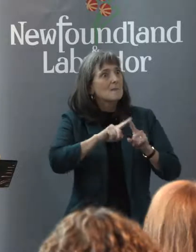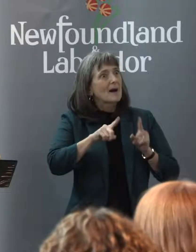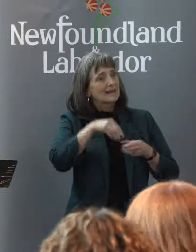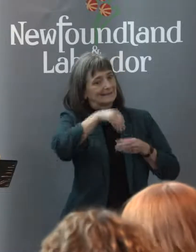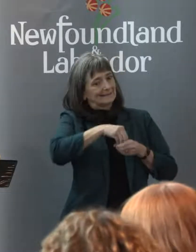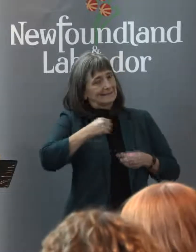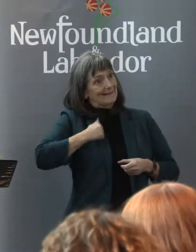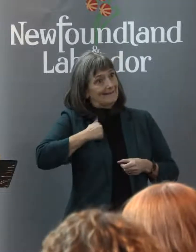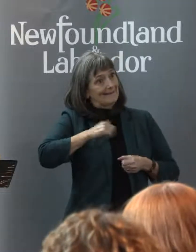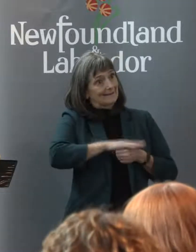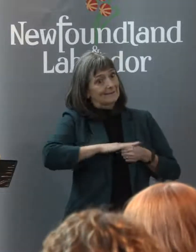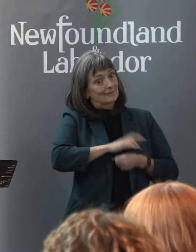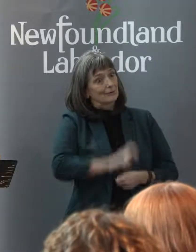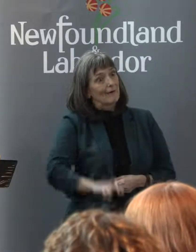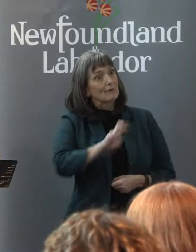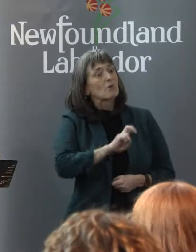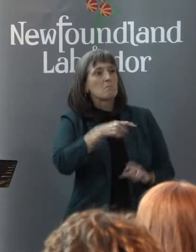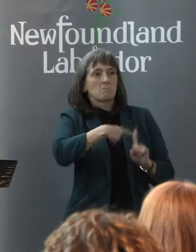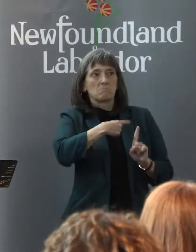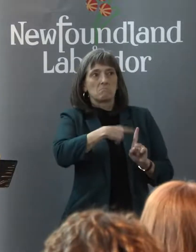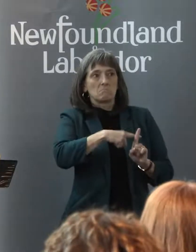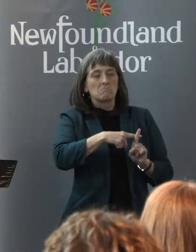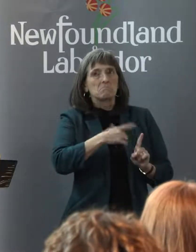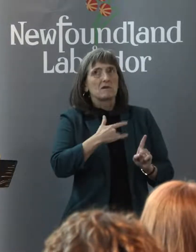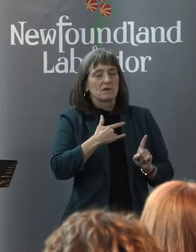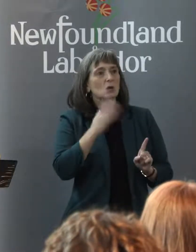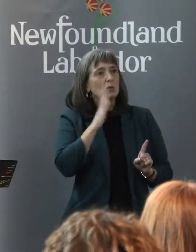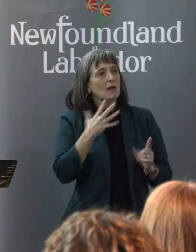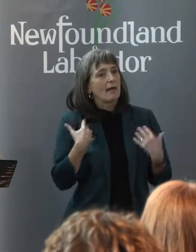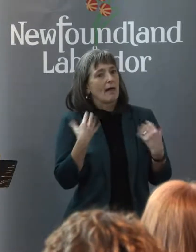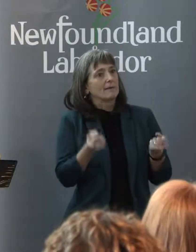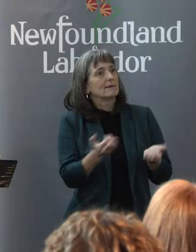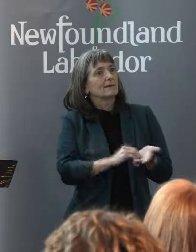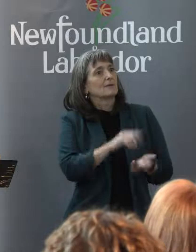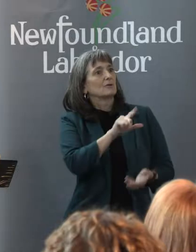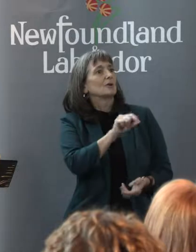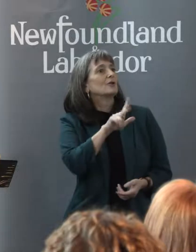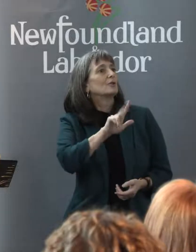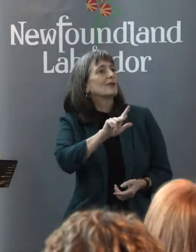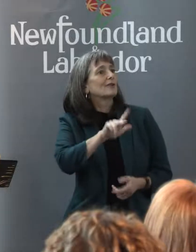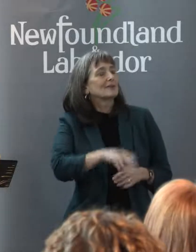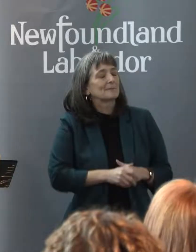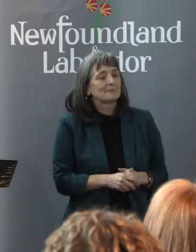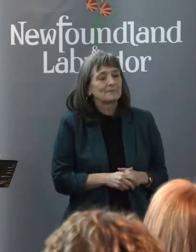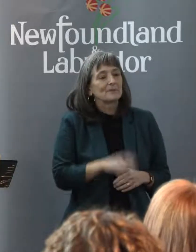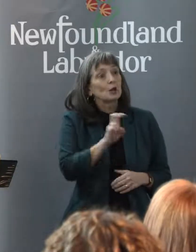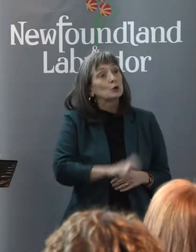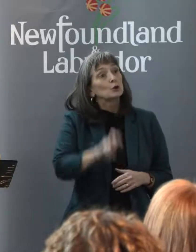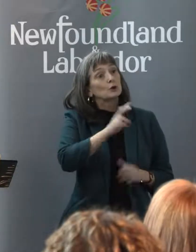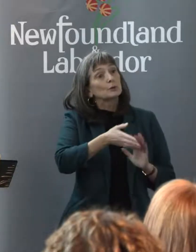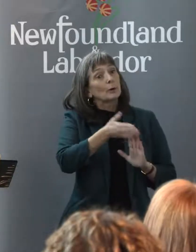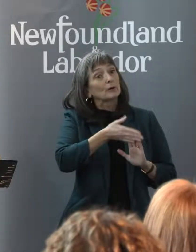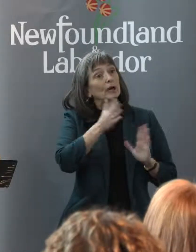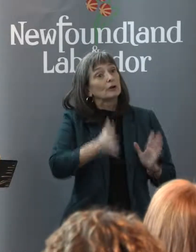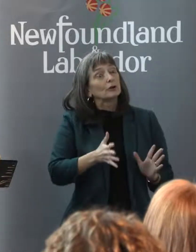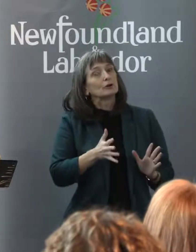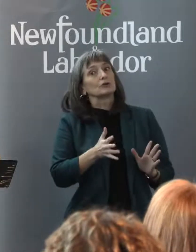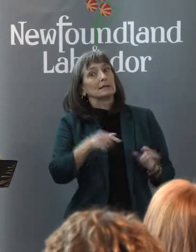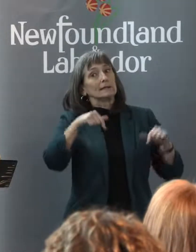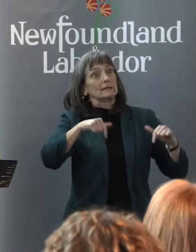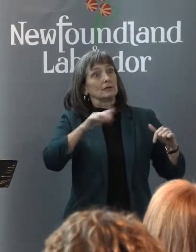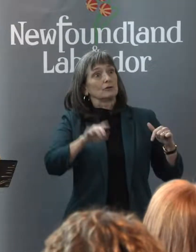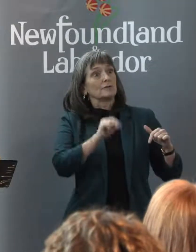remains positive and is on a pace to achieve full recovery in 2023. Tourism operators in this province have shown a high level